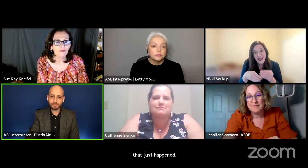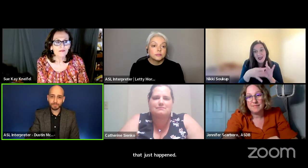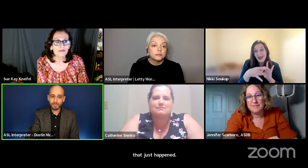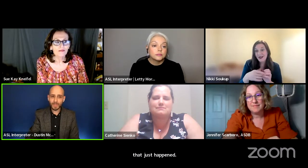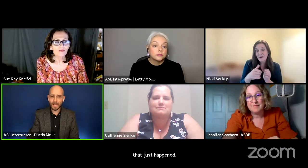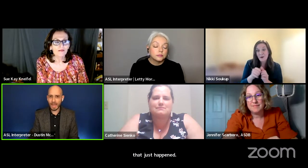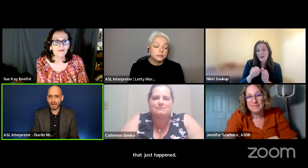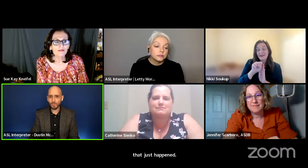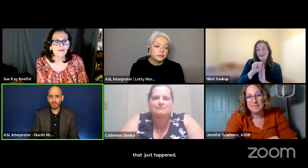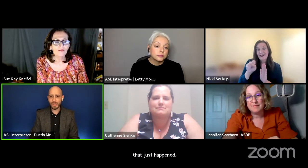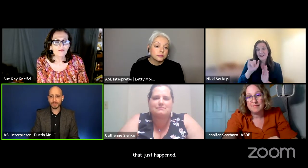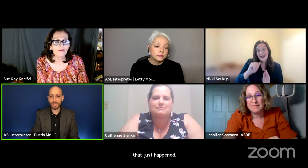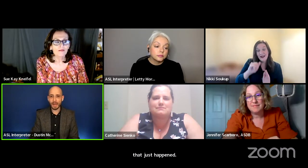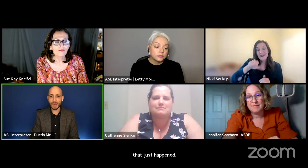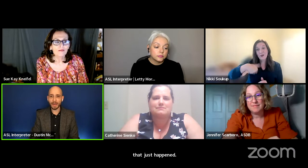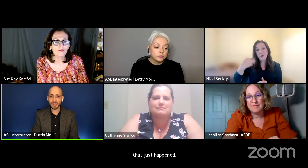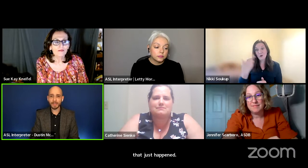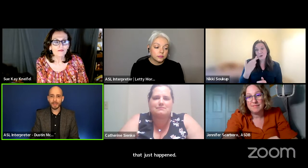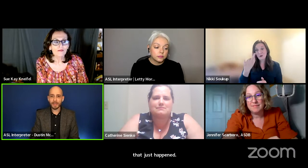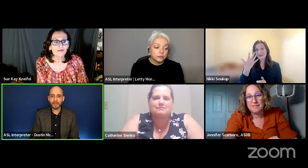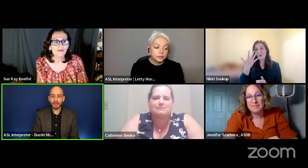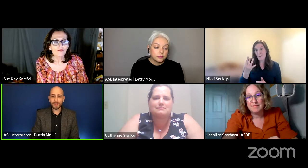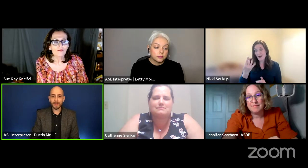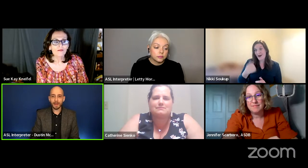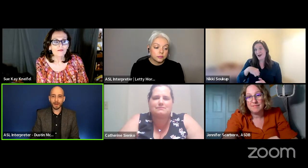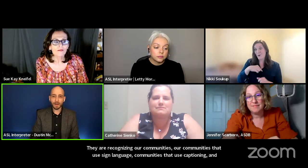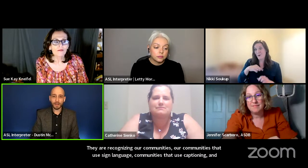process. And I would like to add